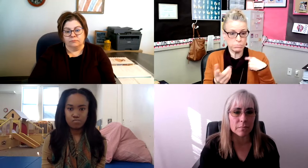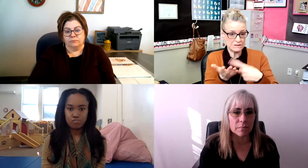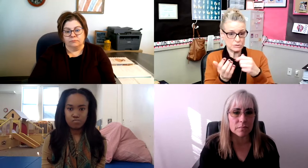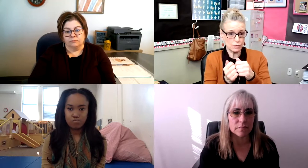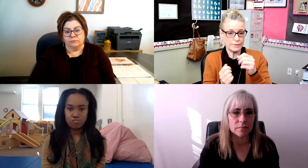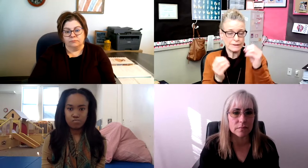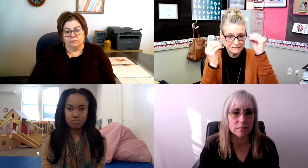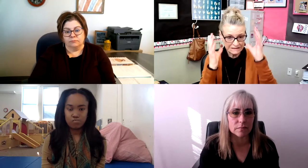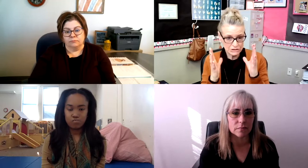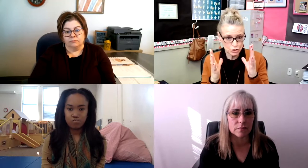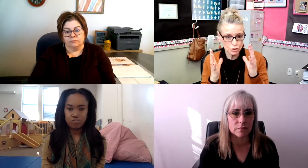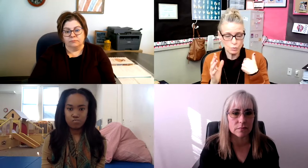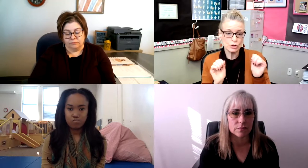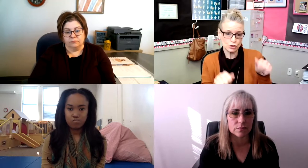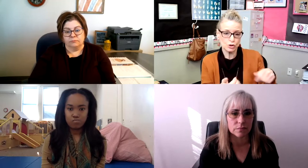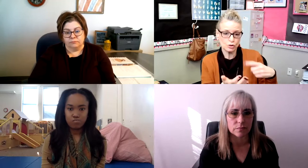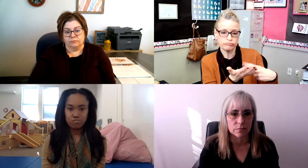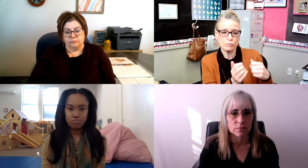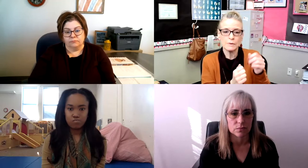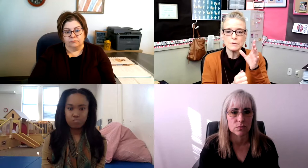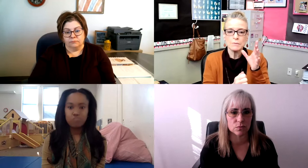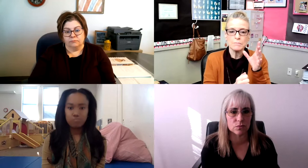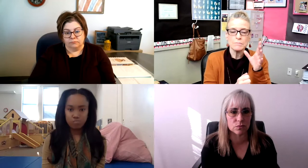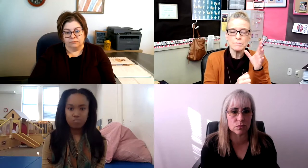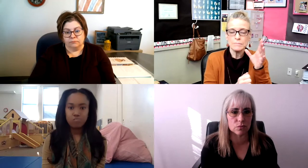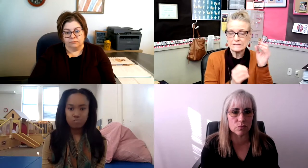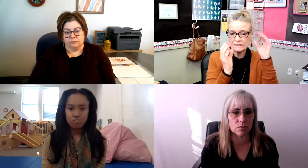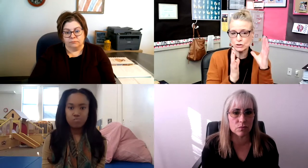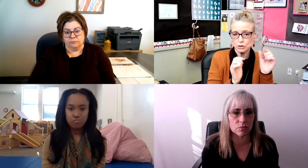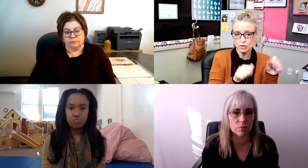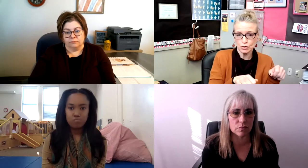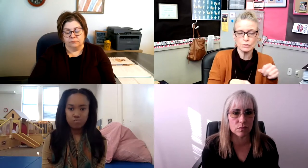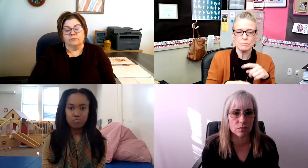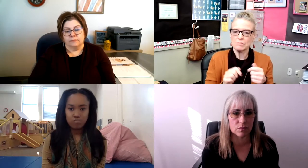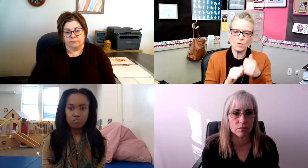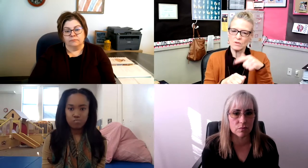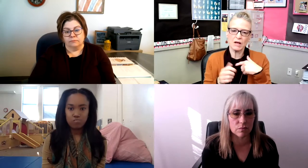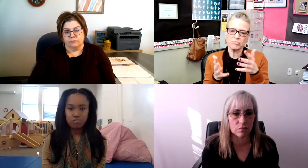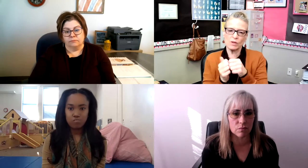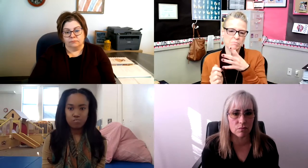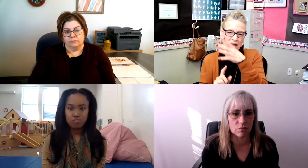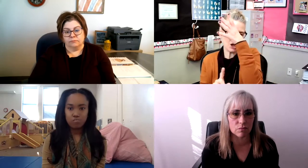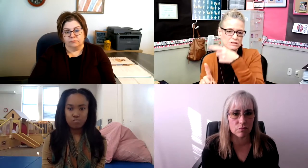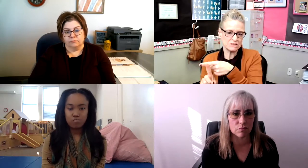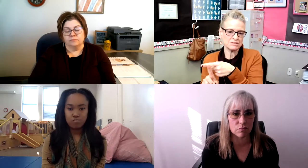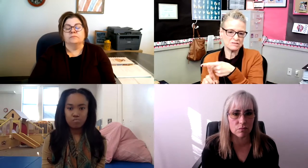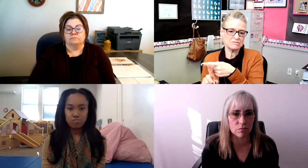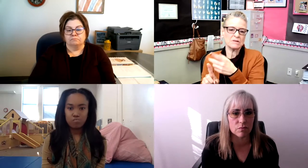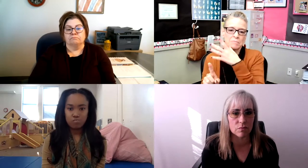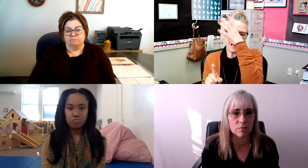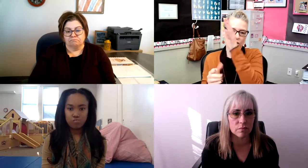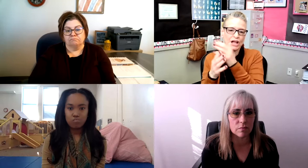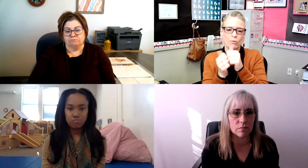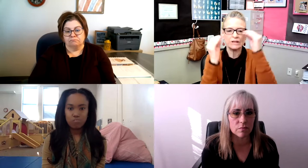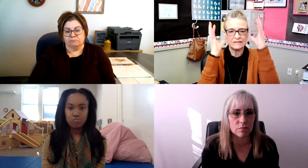if the parents allow us to have discussions with the teacher, we are able to do that. But most of the time we just speak